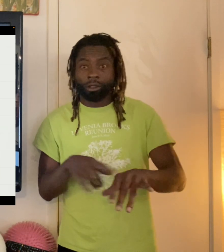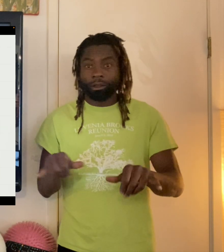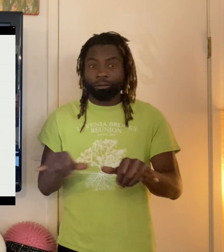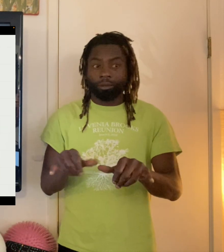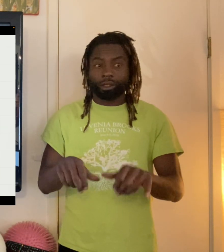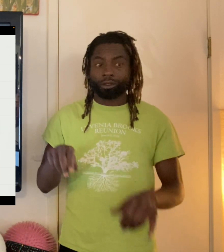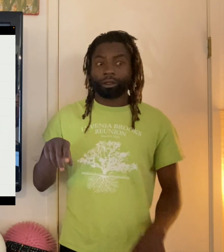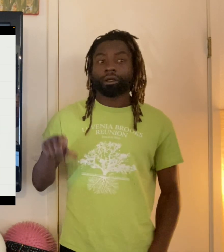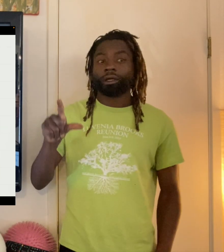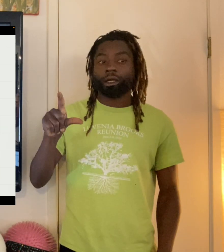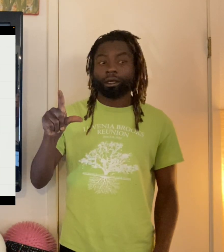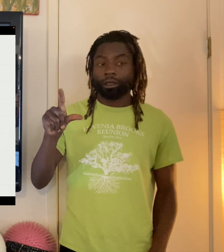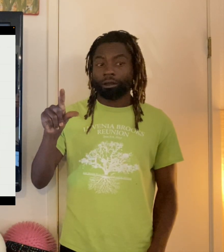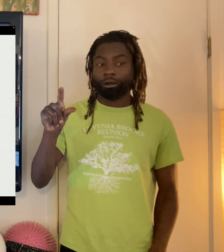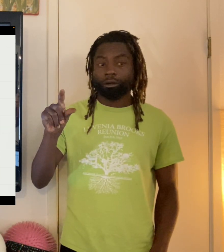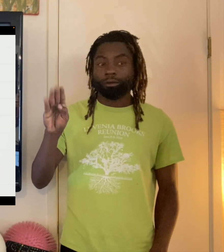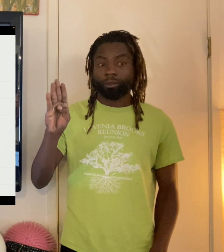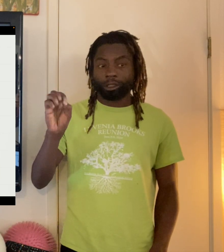weight,